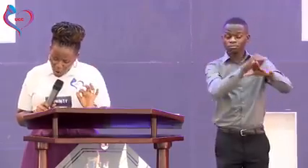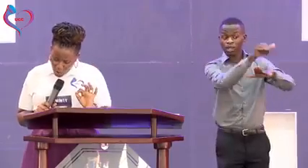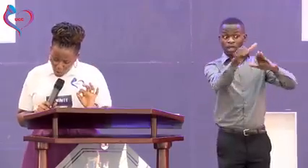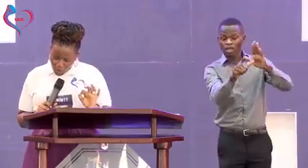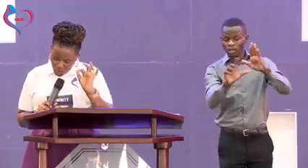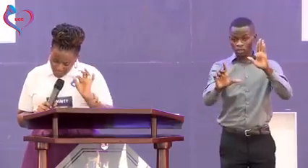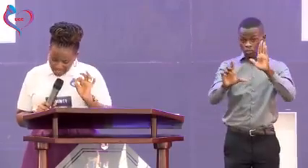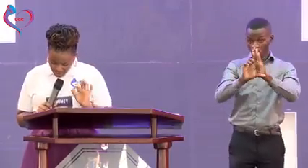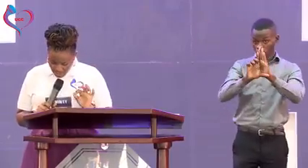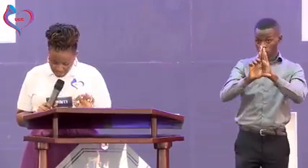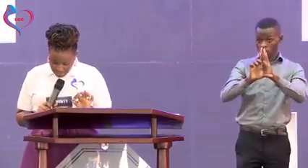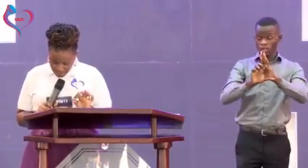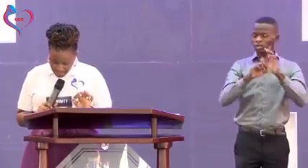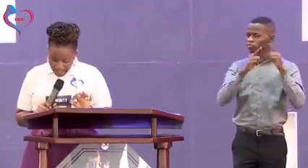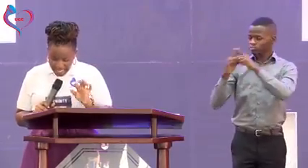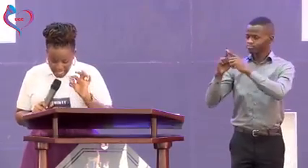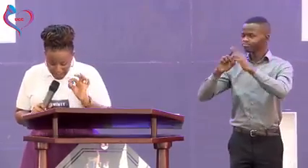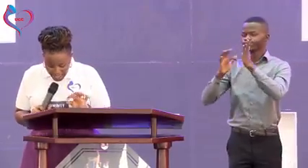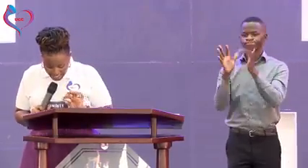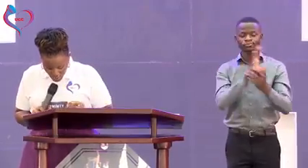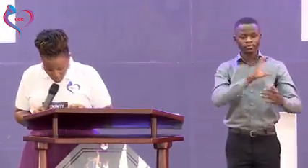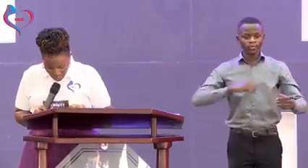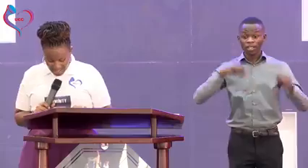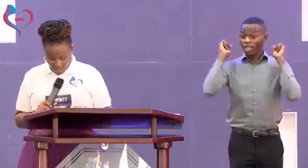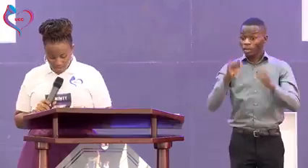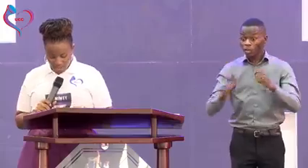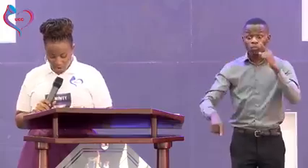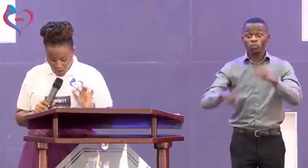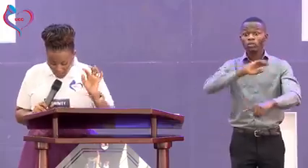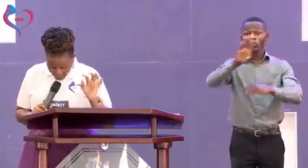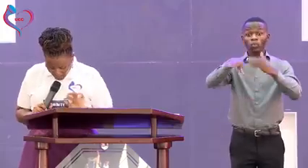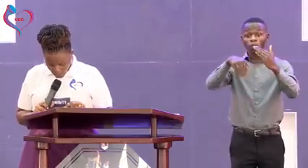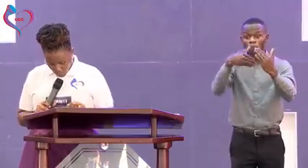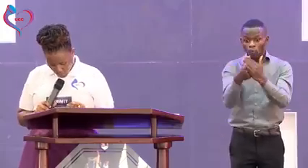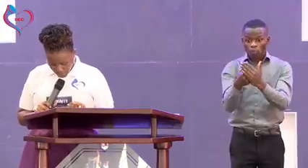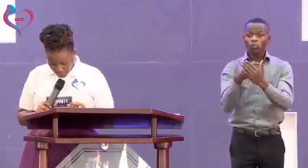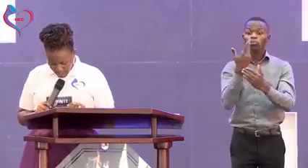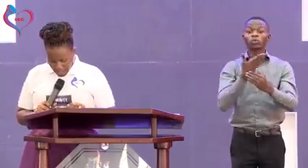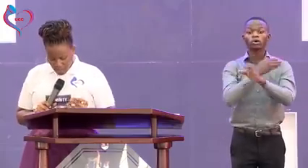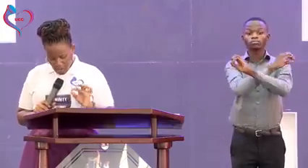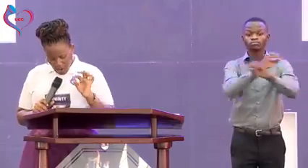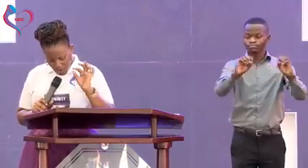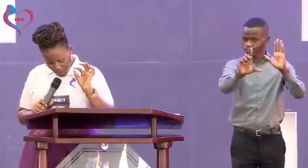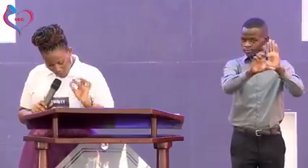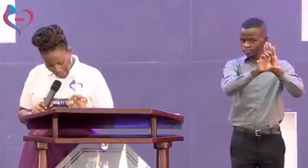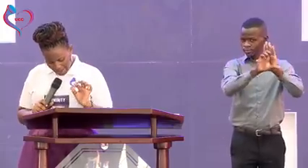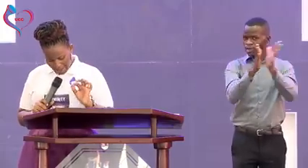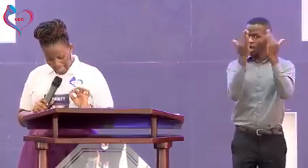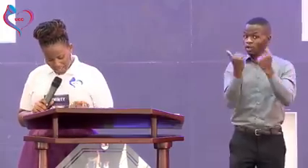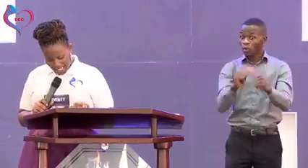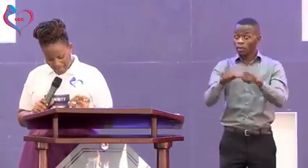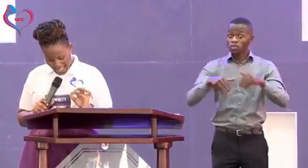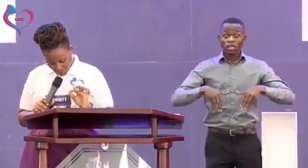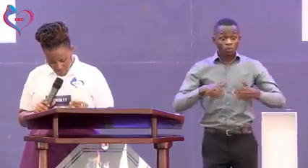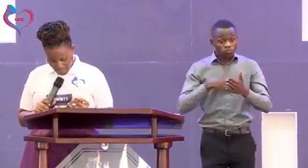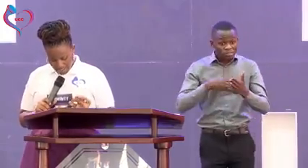under law towards Christ, that I might win those who are without law. So to the weak,